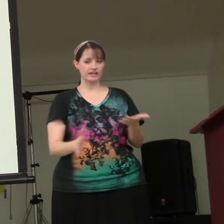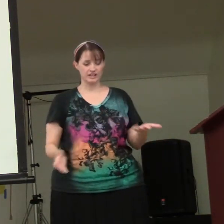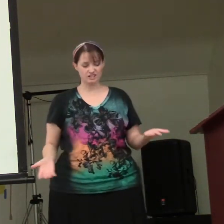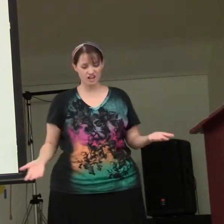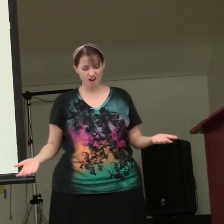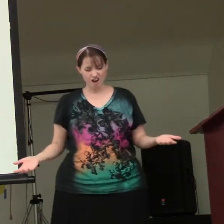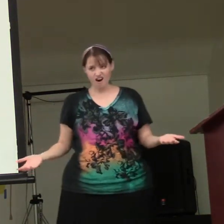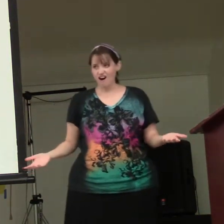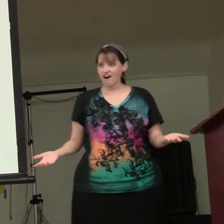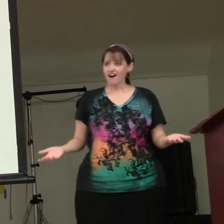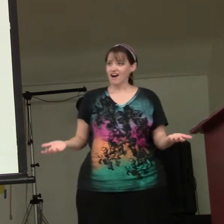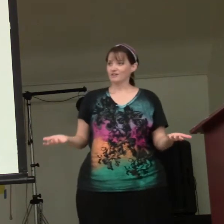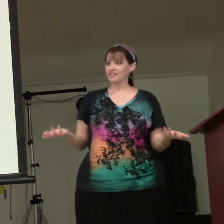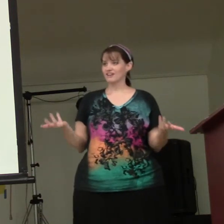it.